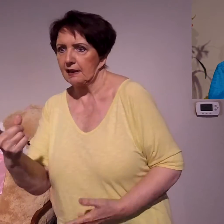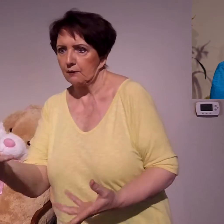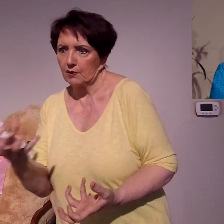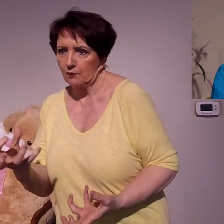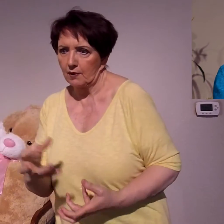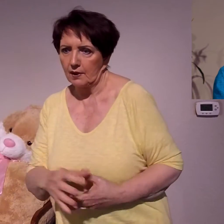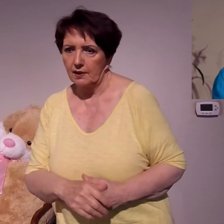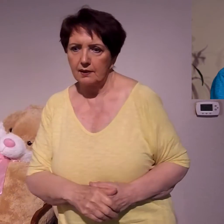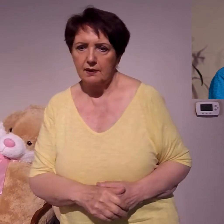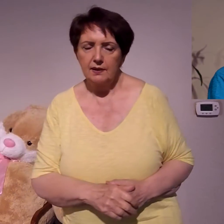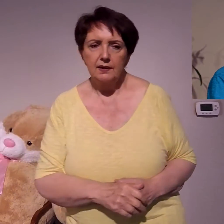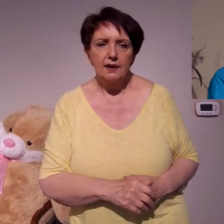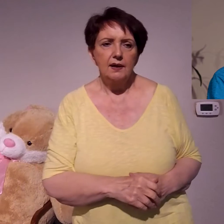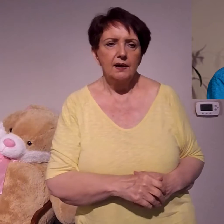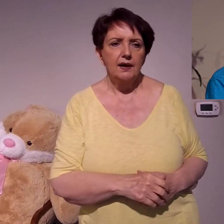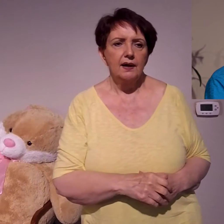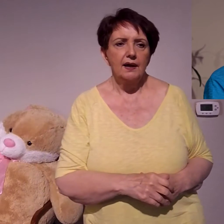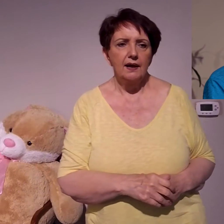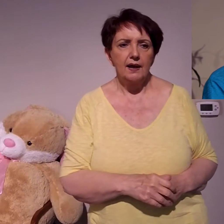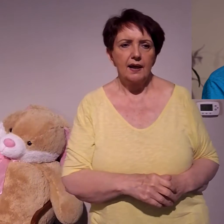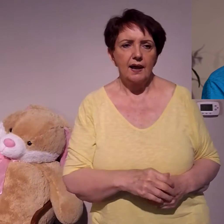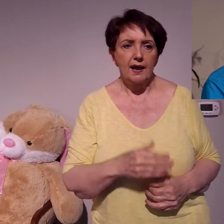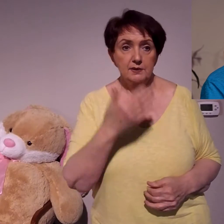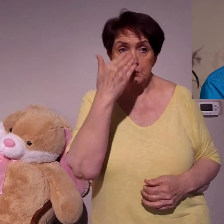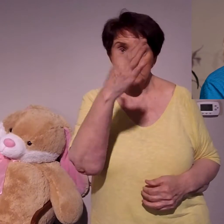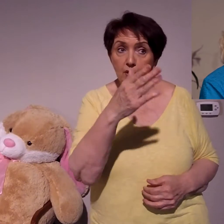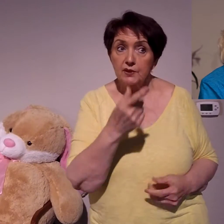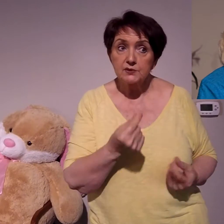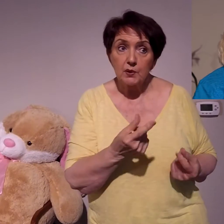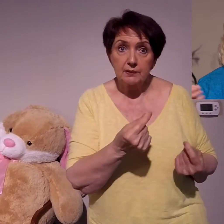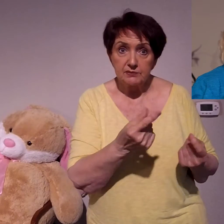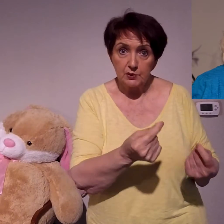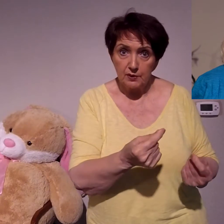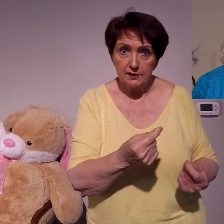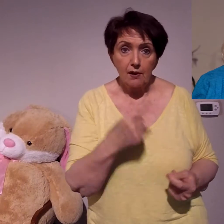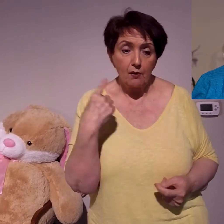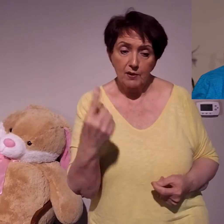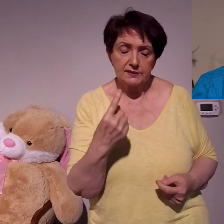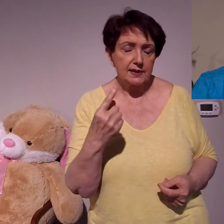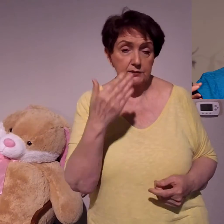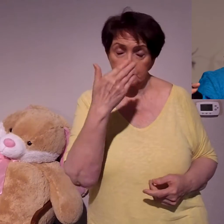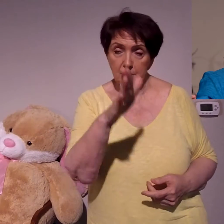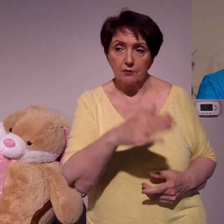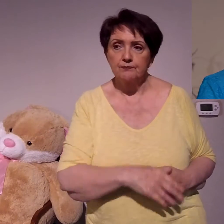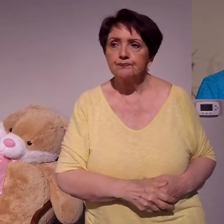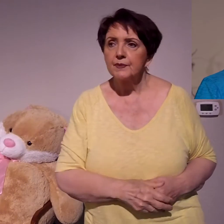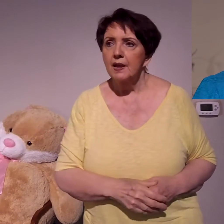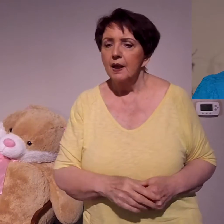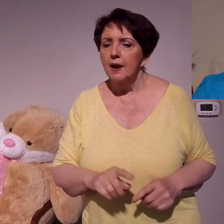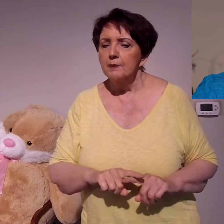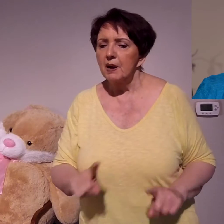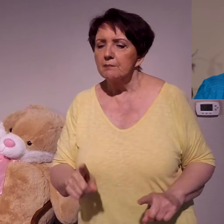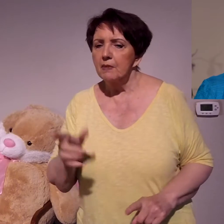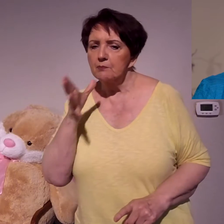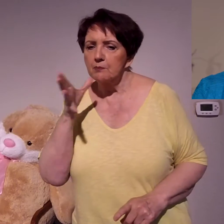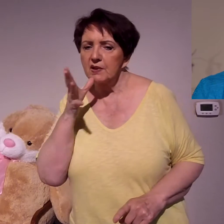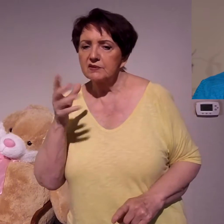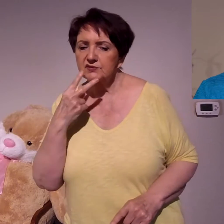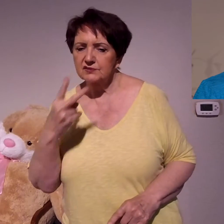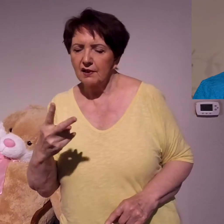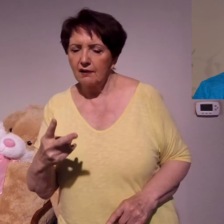don't actually always realize that that's what I'm doing. Do you see? So, and my mother got to see how the way that